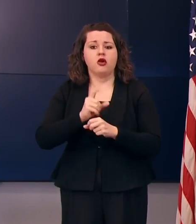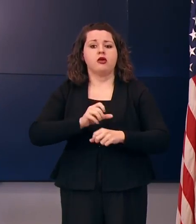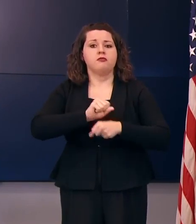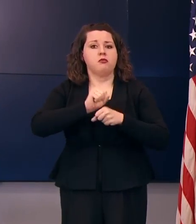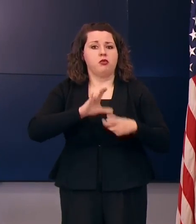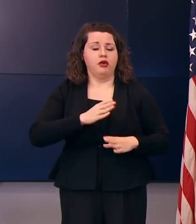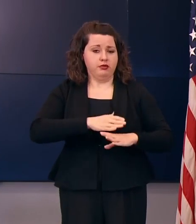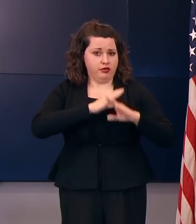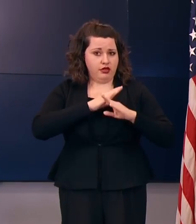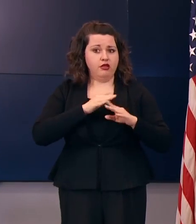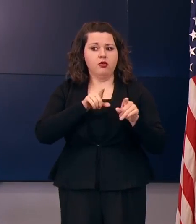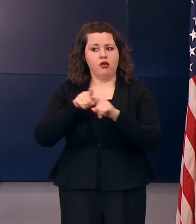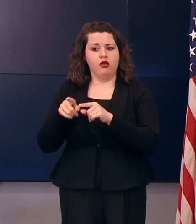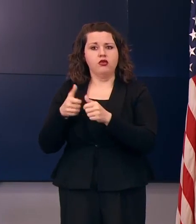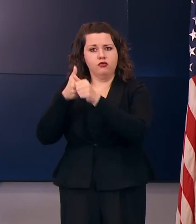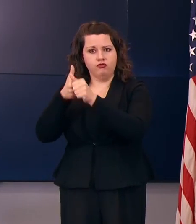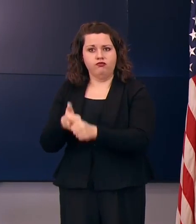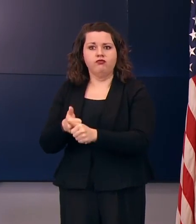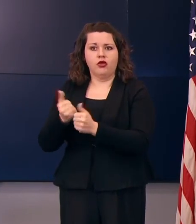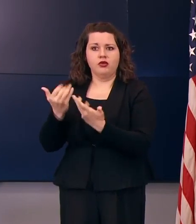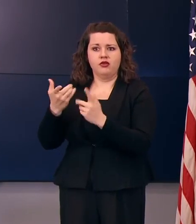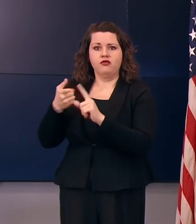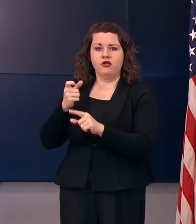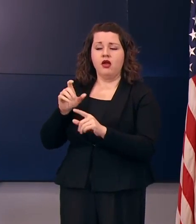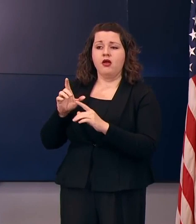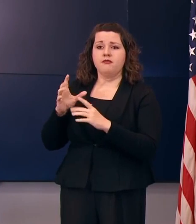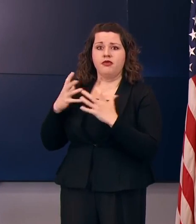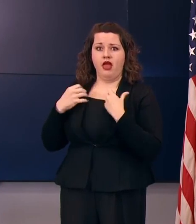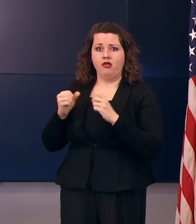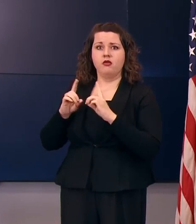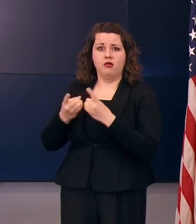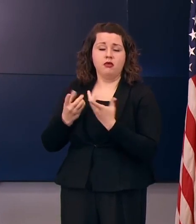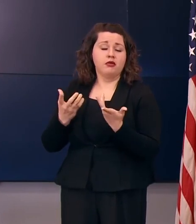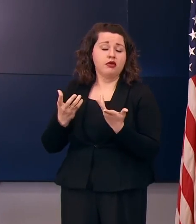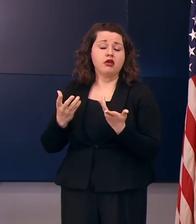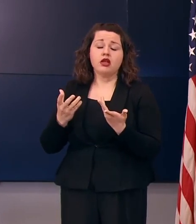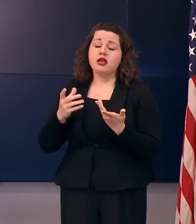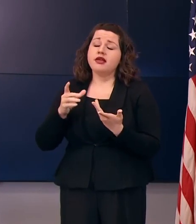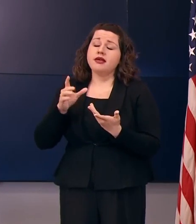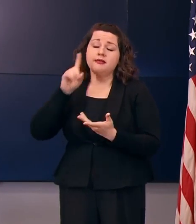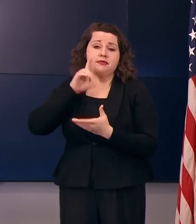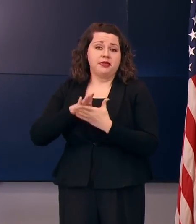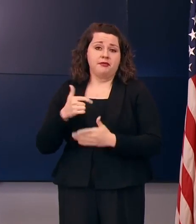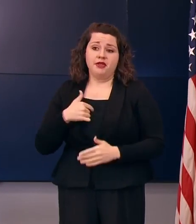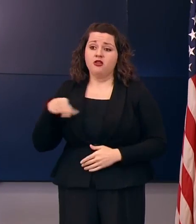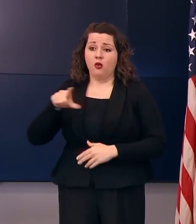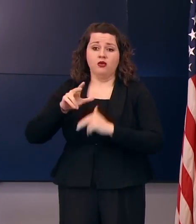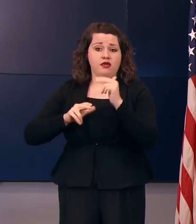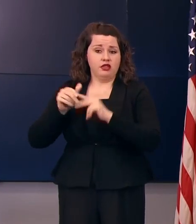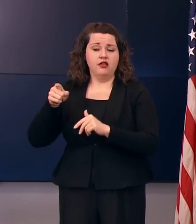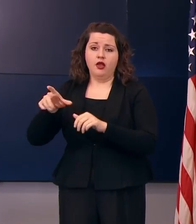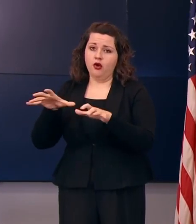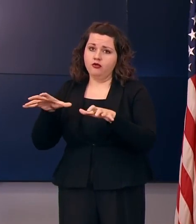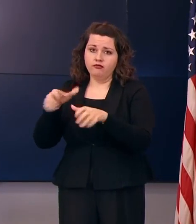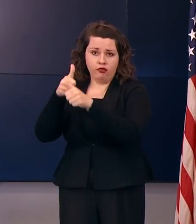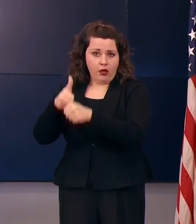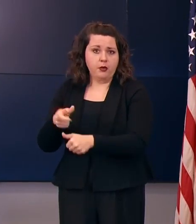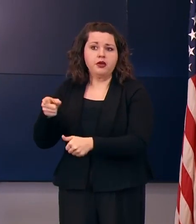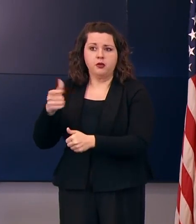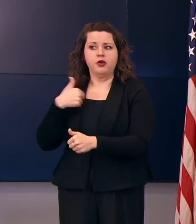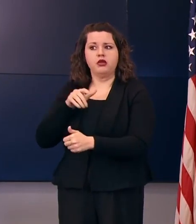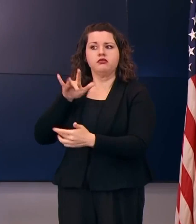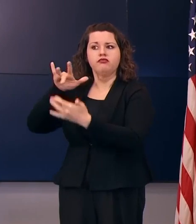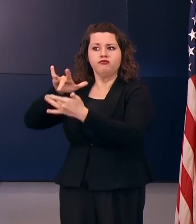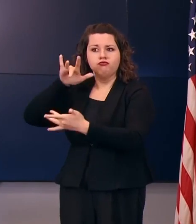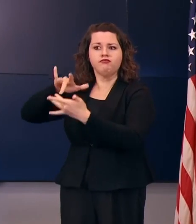the recommendations that have been put in place by the Department of Public Health. And believe me, these facilities are doing that. We'll continue to reach out to them to